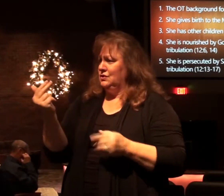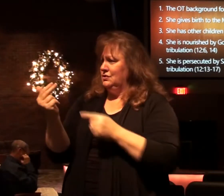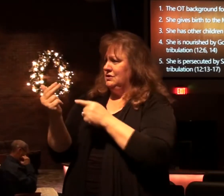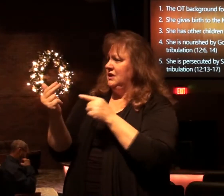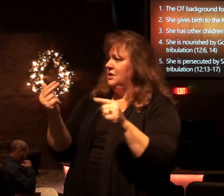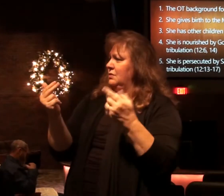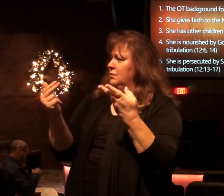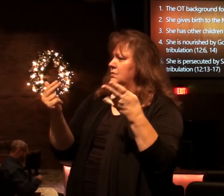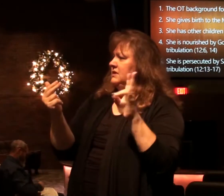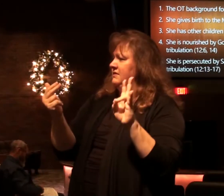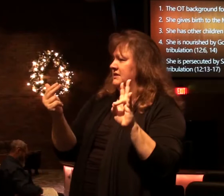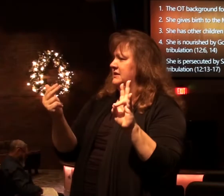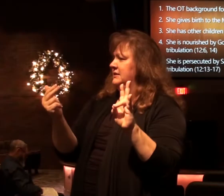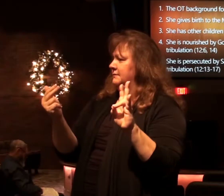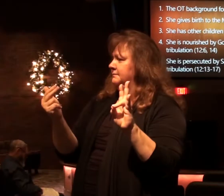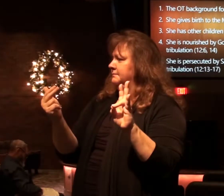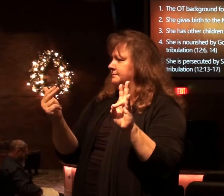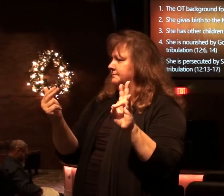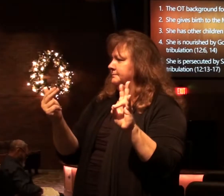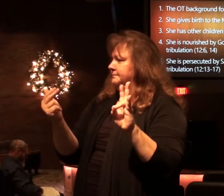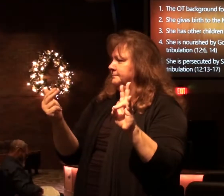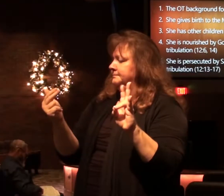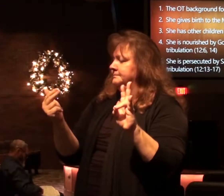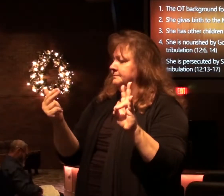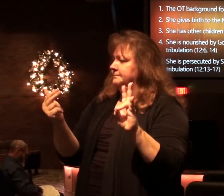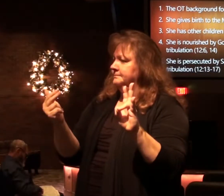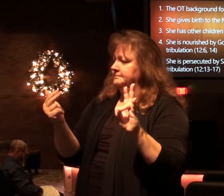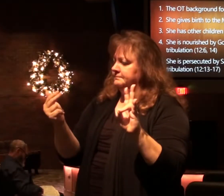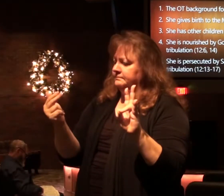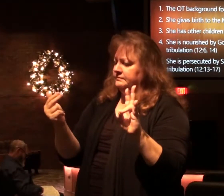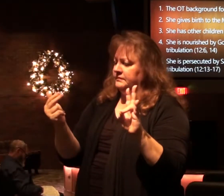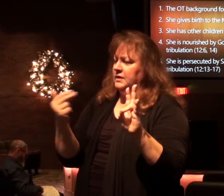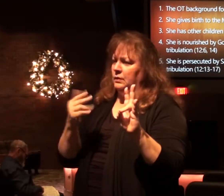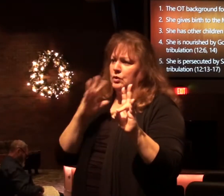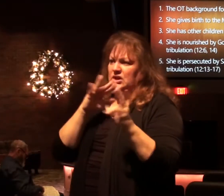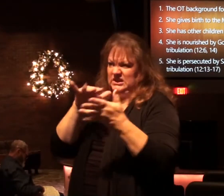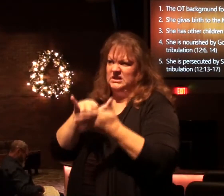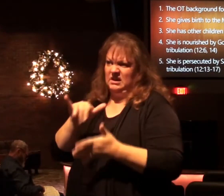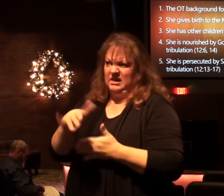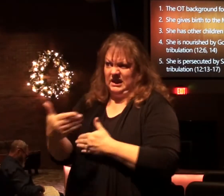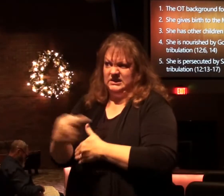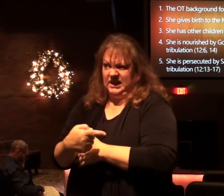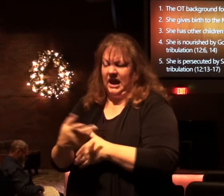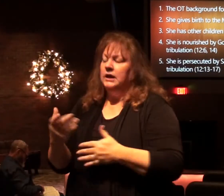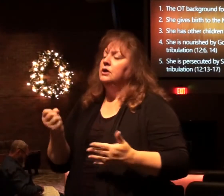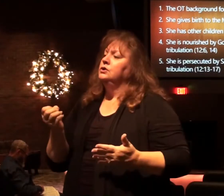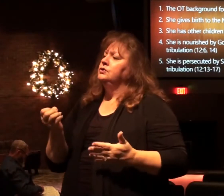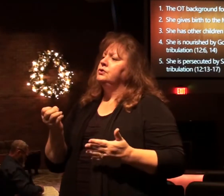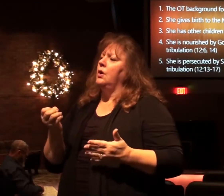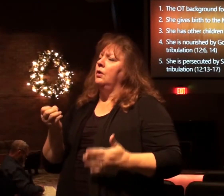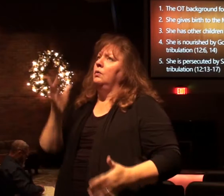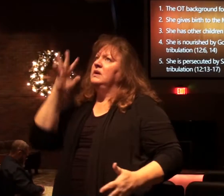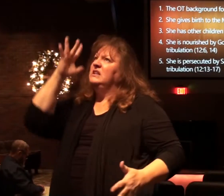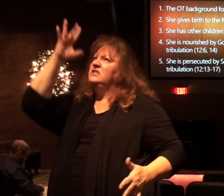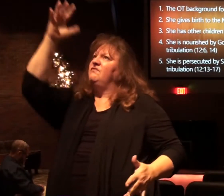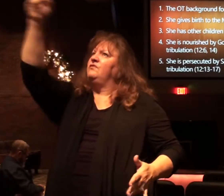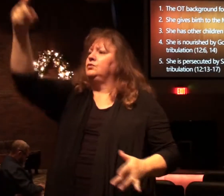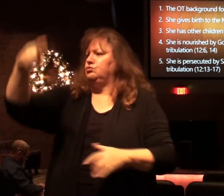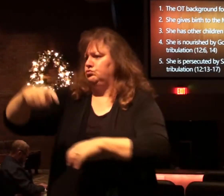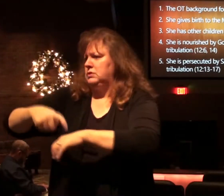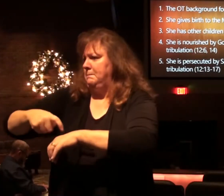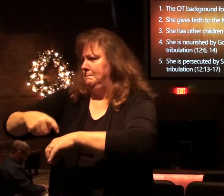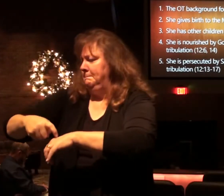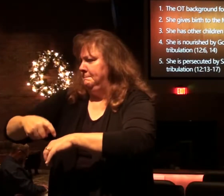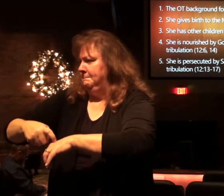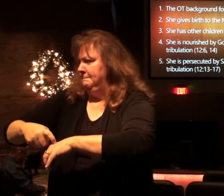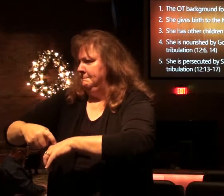to 17. Those verses we'll be looking at. So we're obviously carried into the future,